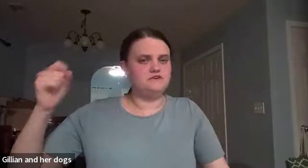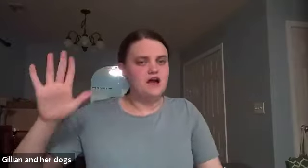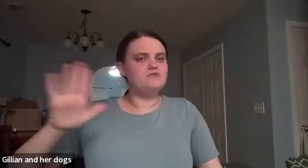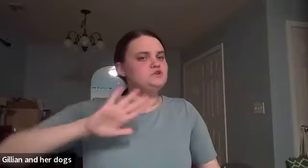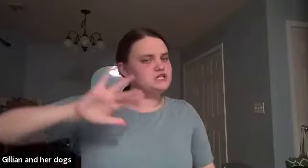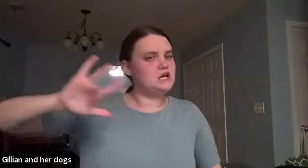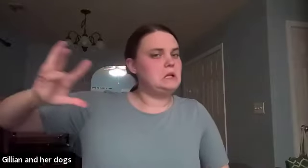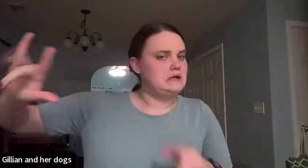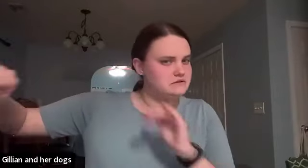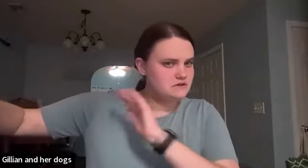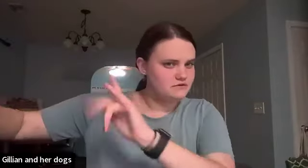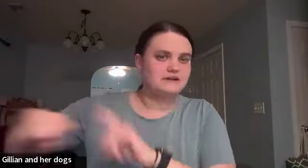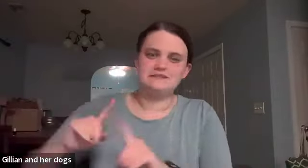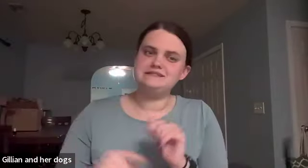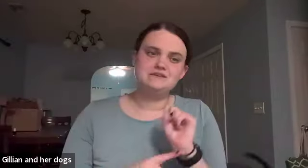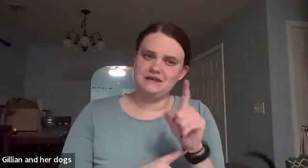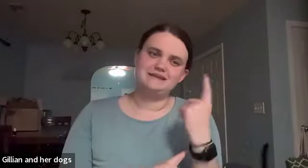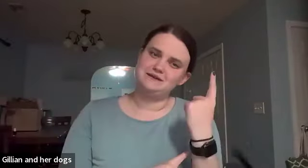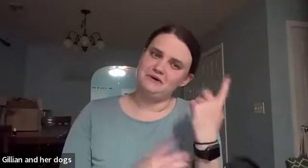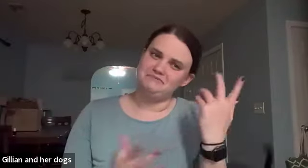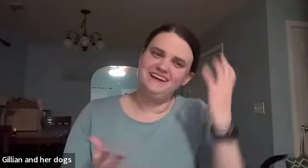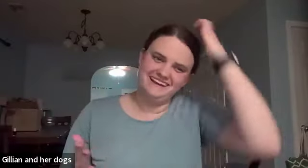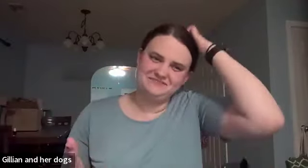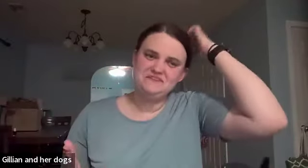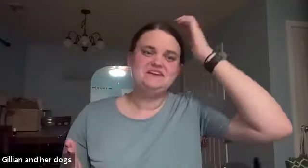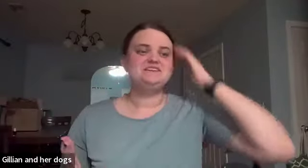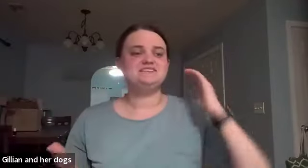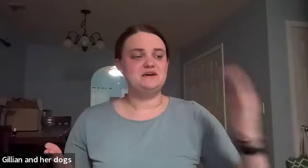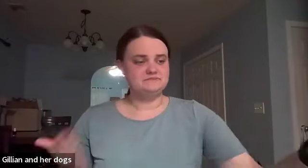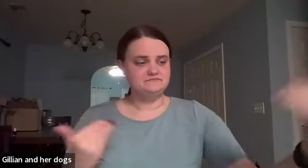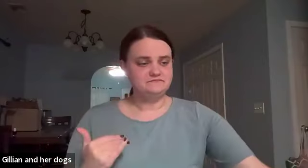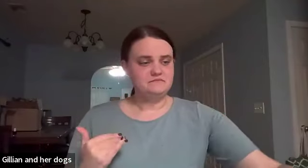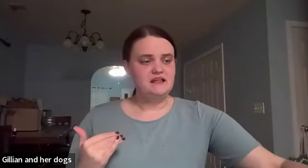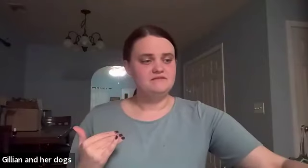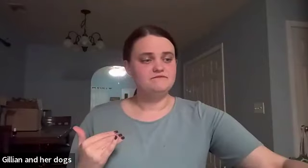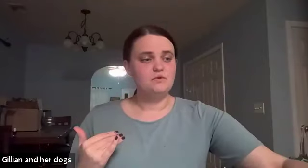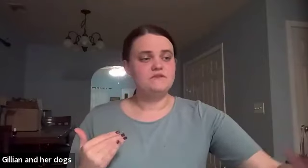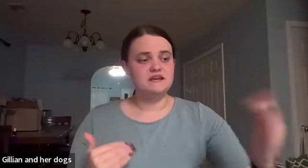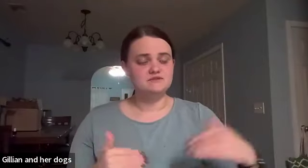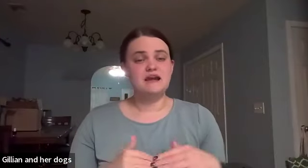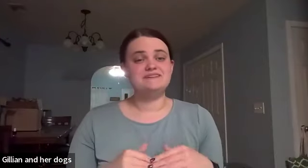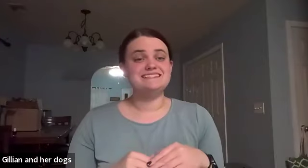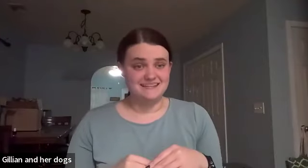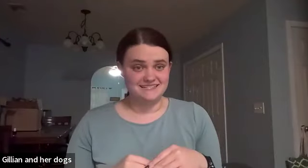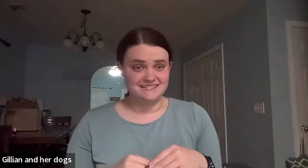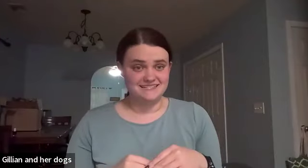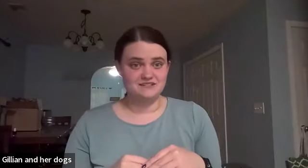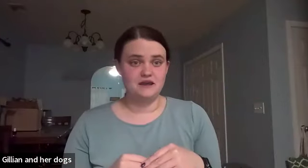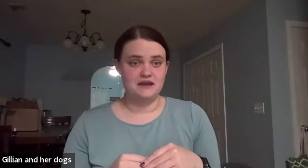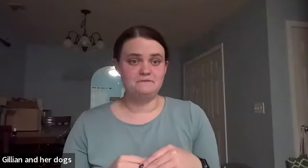If not, we'll just kind of gloss over it because this is only ASL 1. So for the next one we have is scientist,